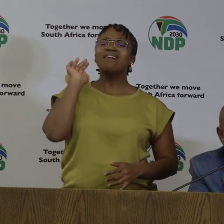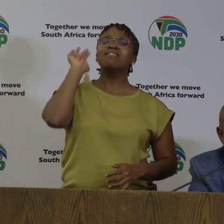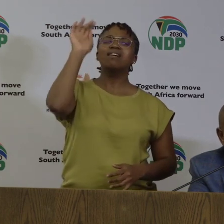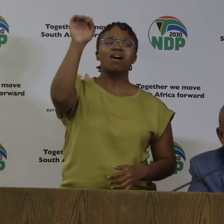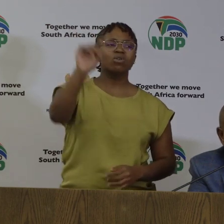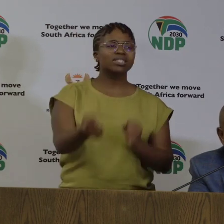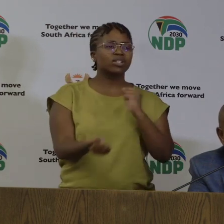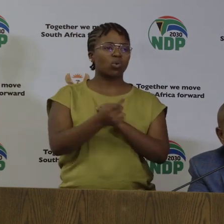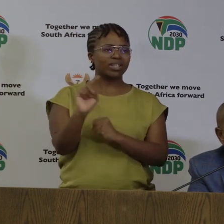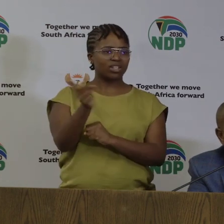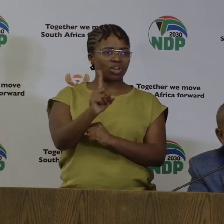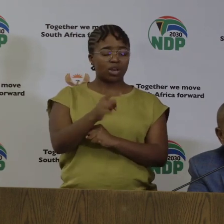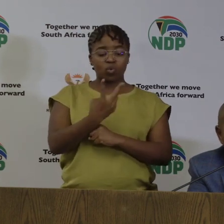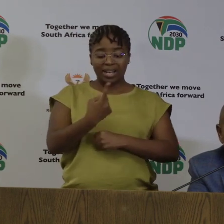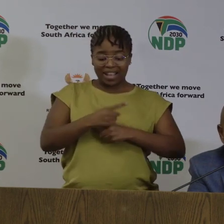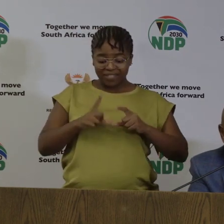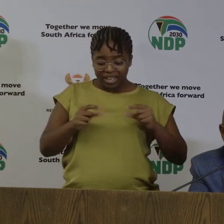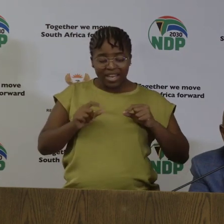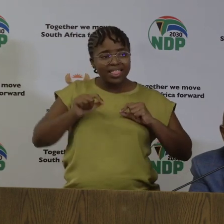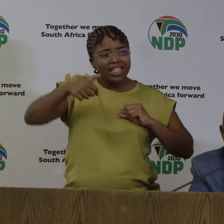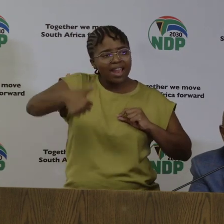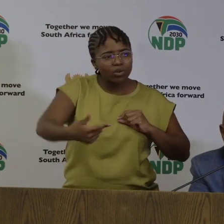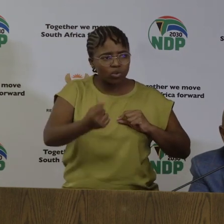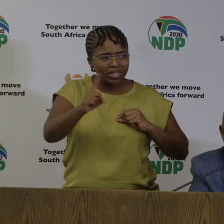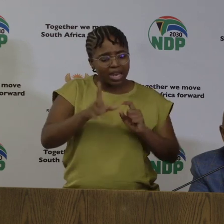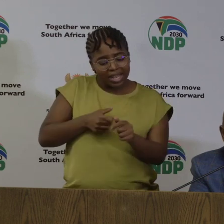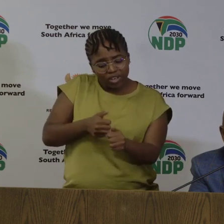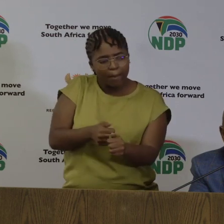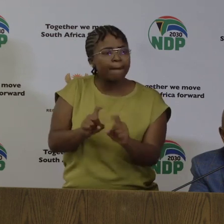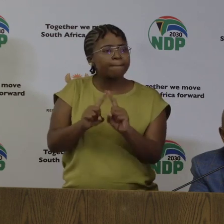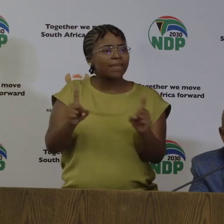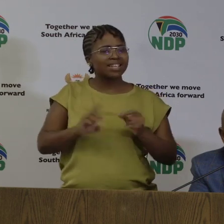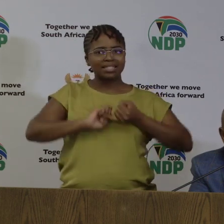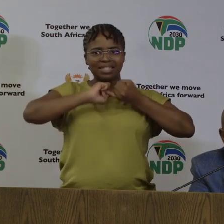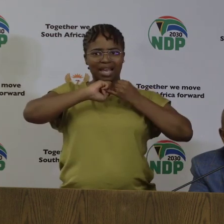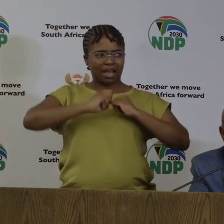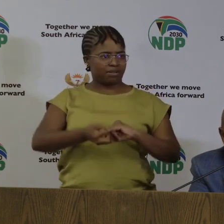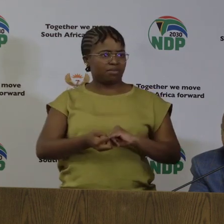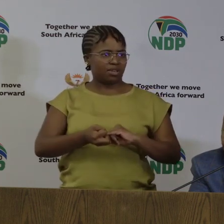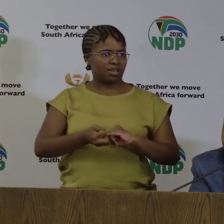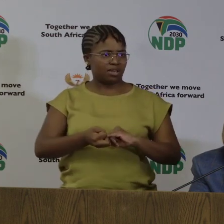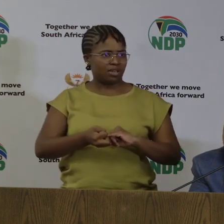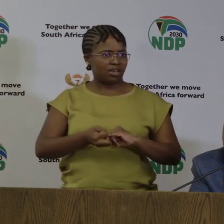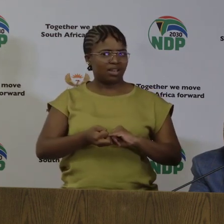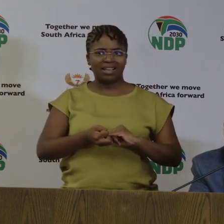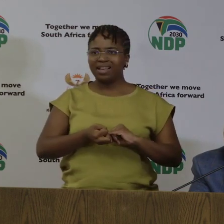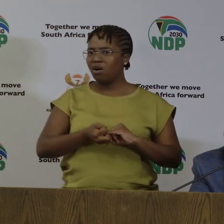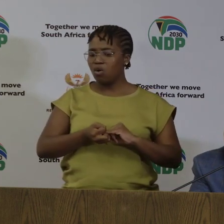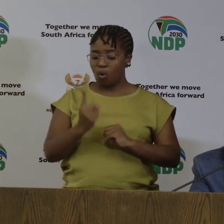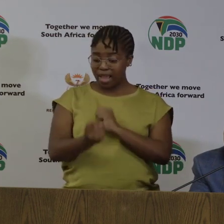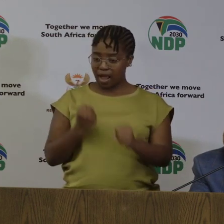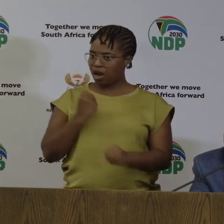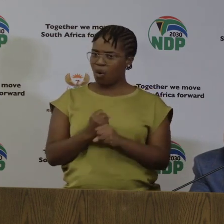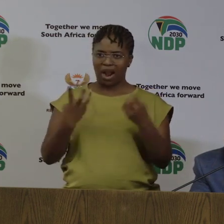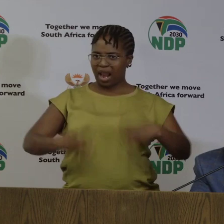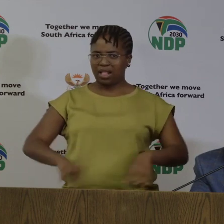in place measures, not only just to catch up, but also to try by all means that we don't lose